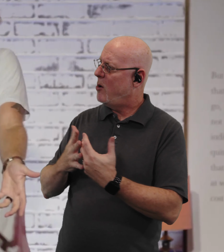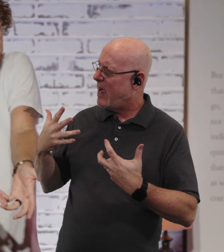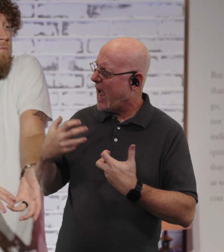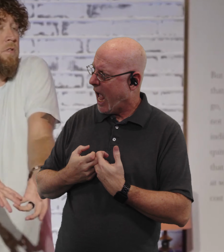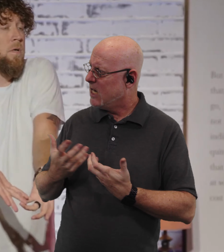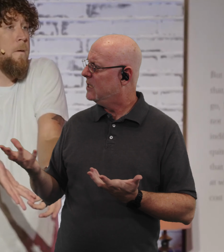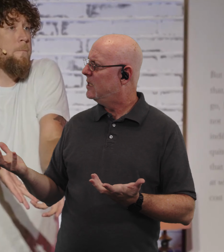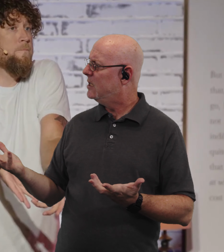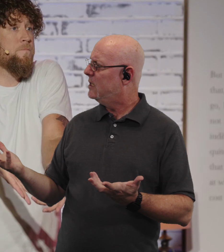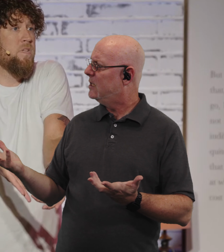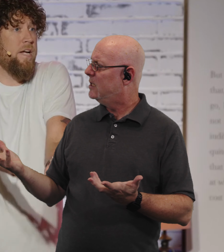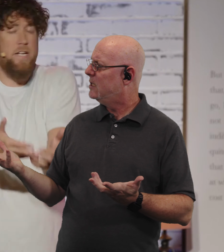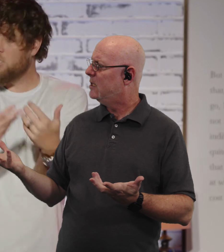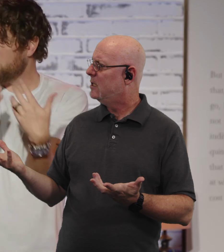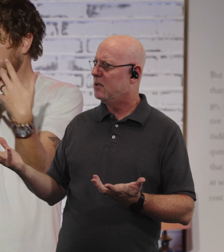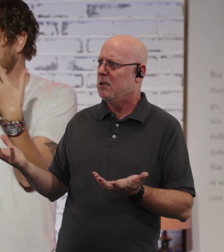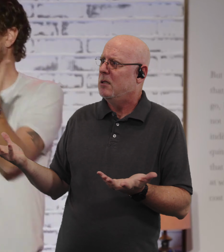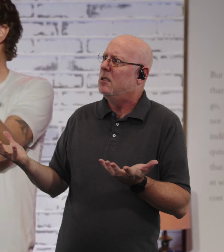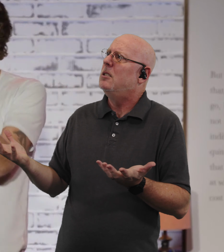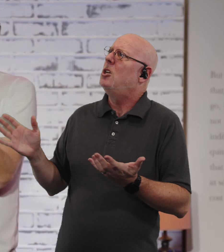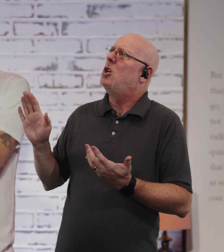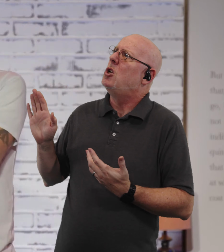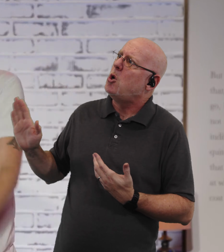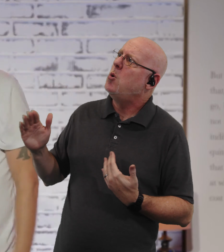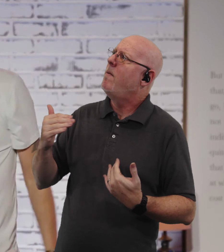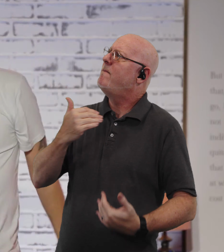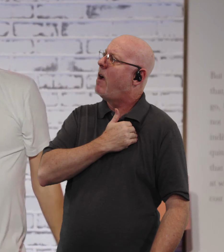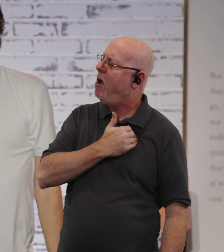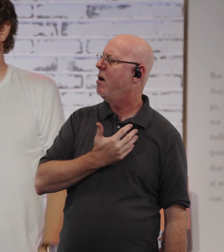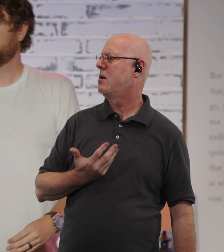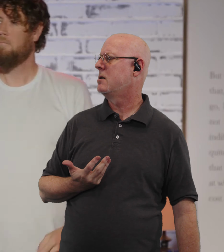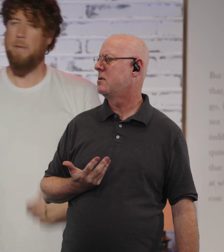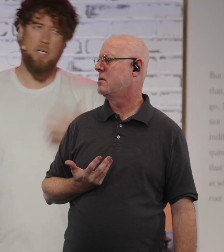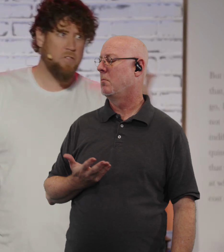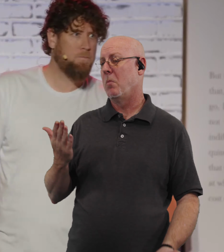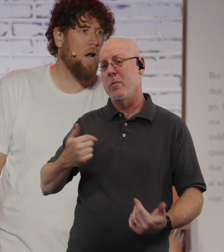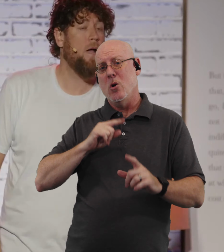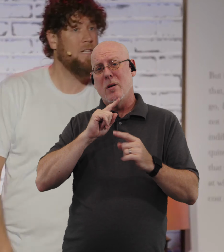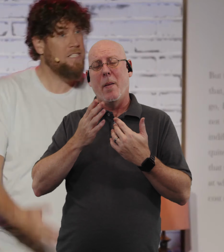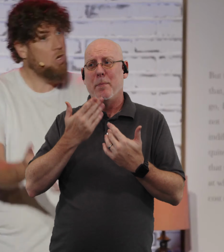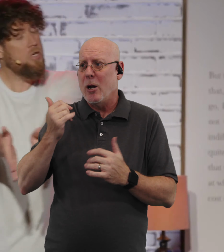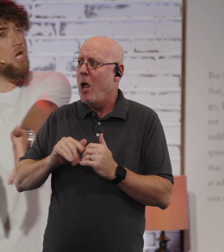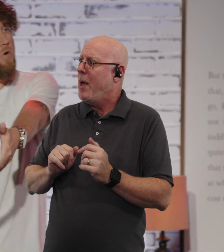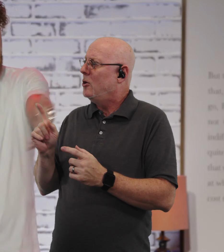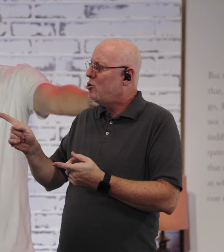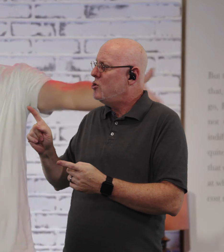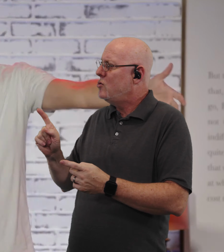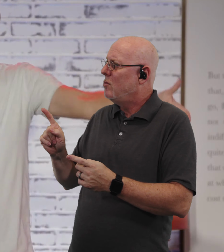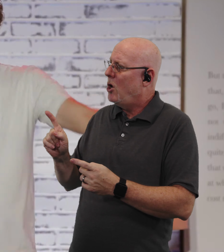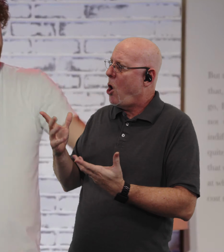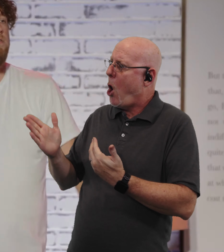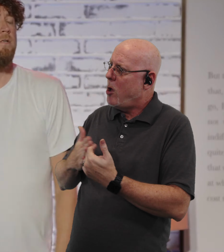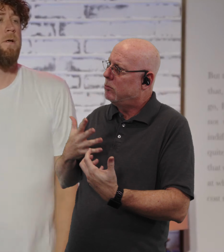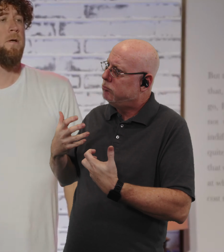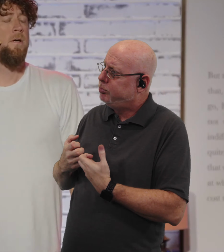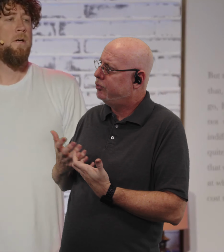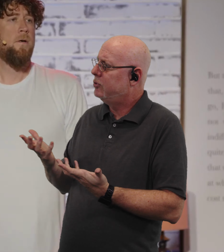accident. Like, this is on you, right? Maybe I could have responded better, but this is on you. You almost caused